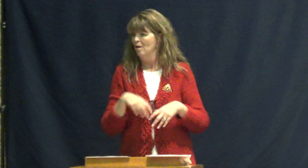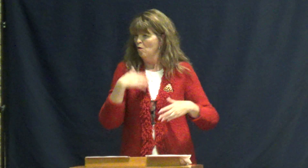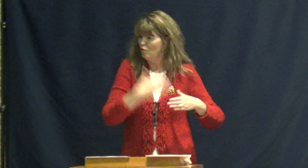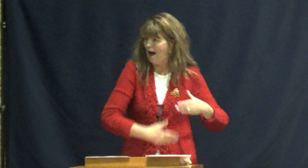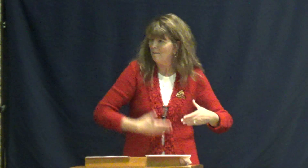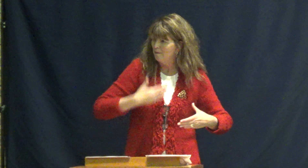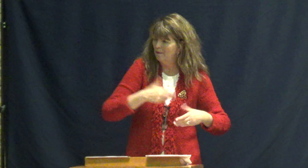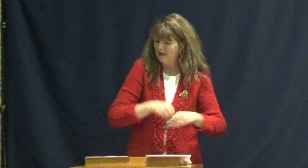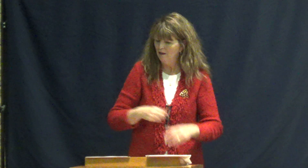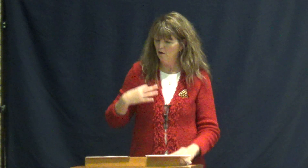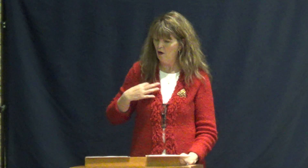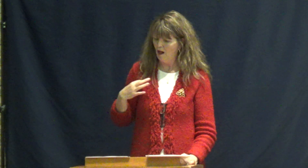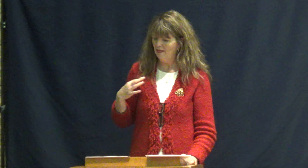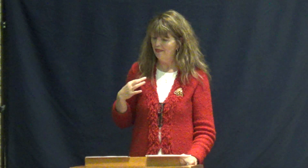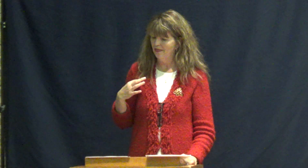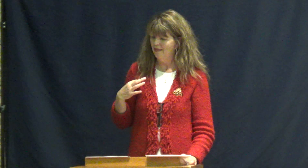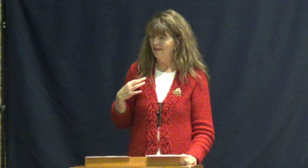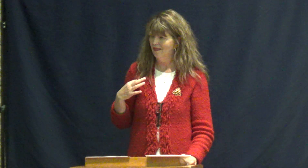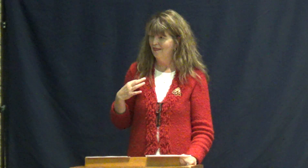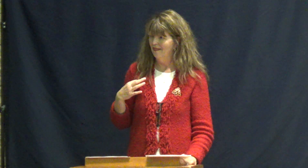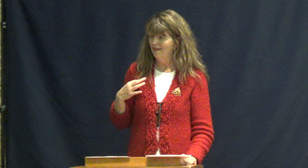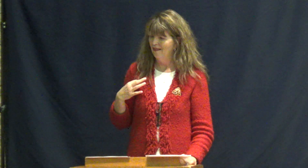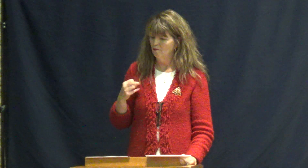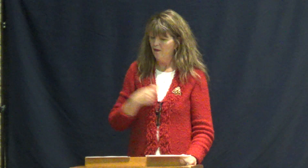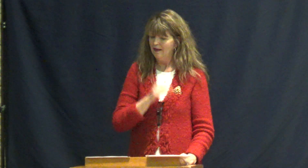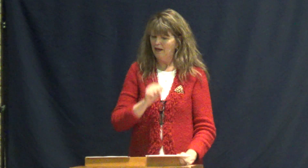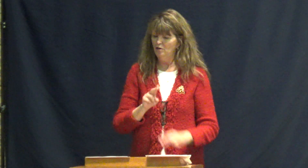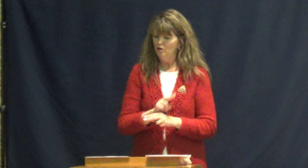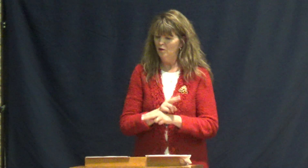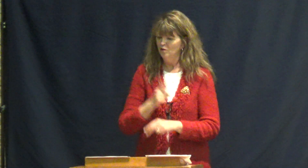and bump themselves.